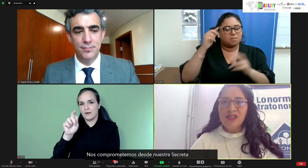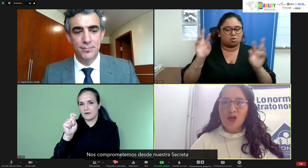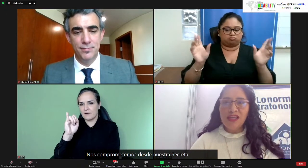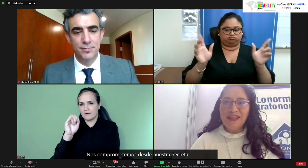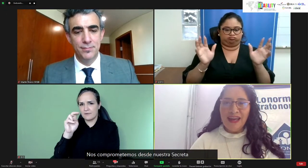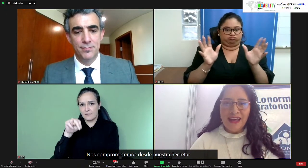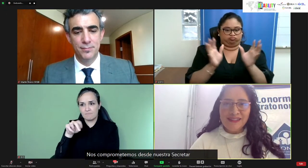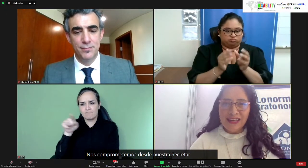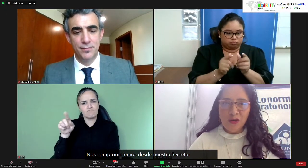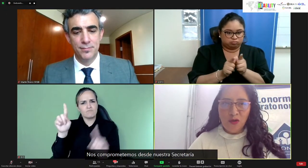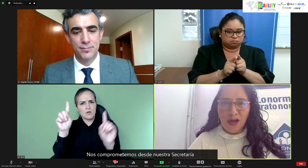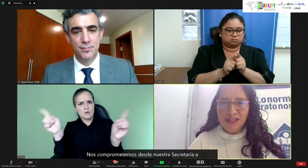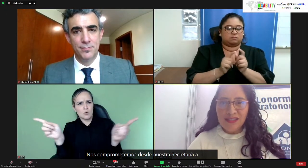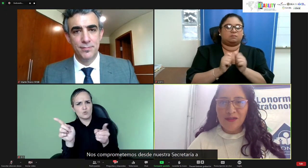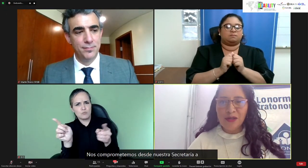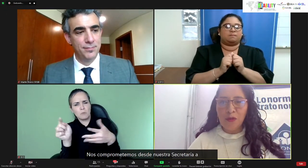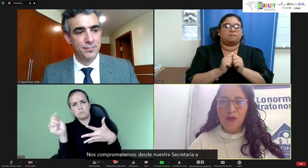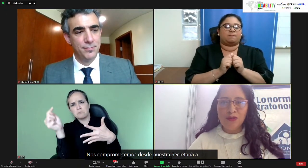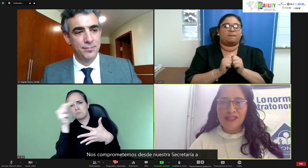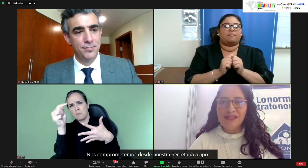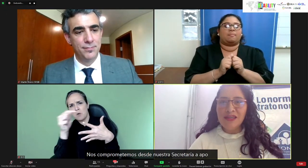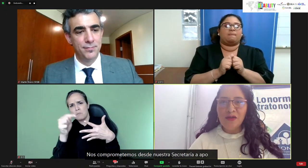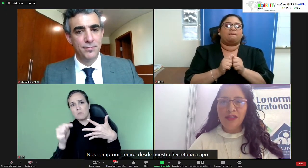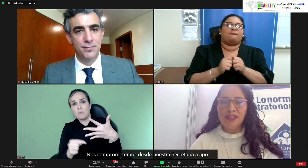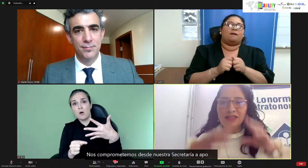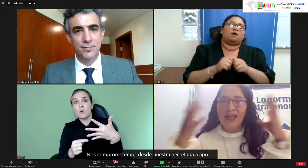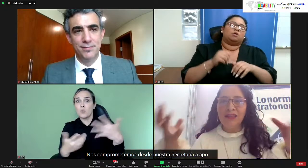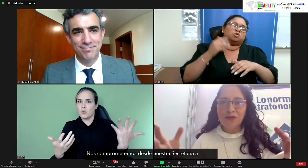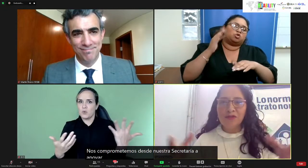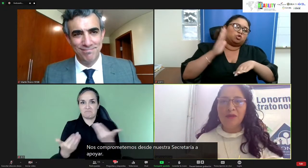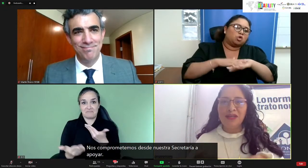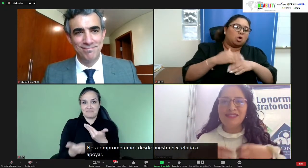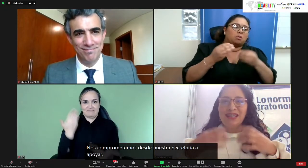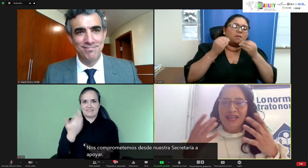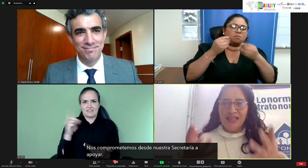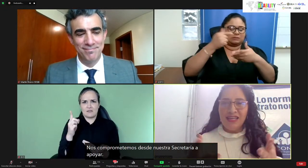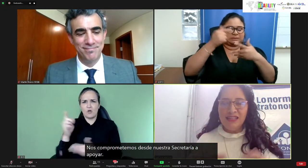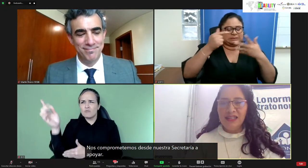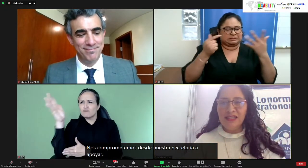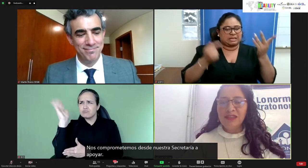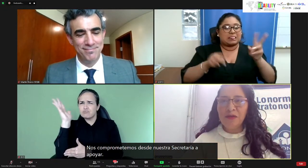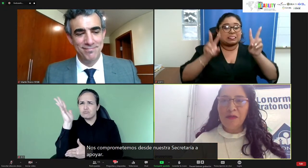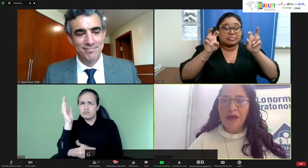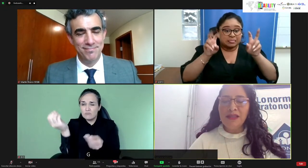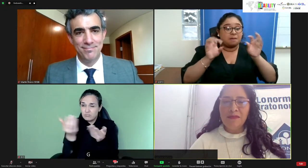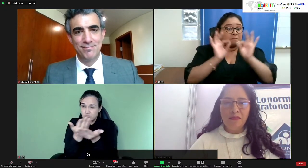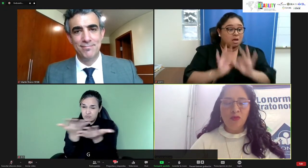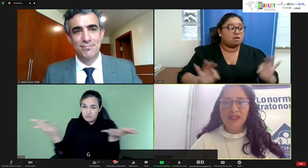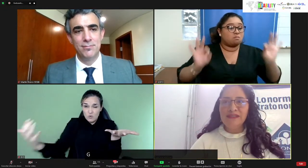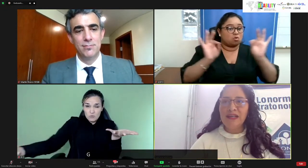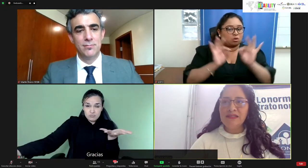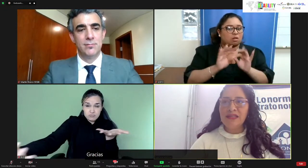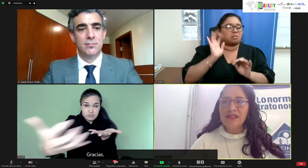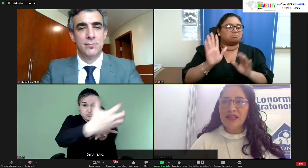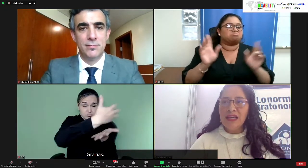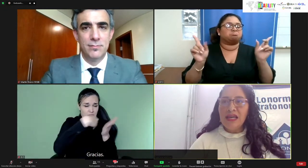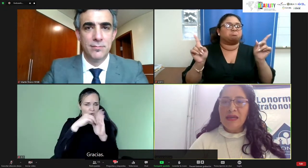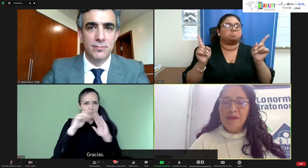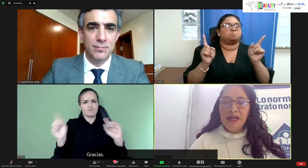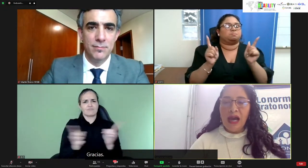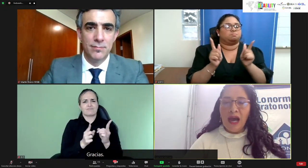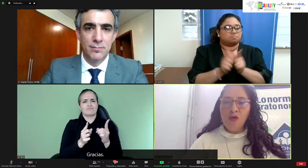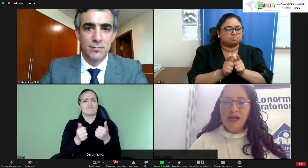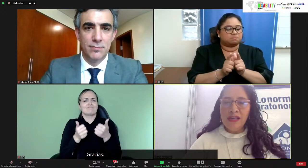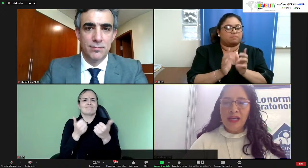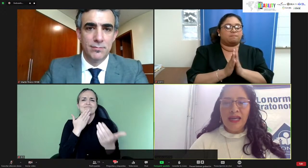this great summary this complex set of ideas and i'm sure it wasn't